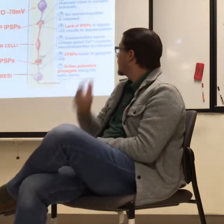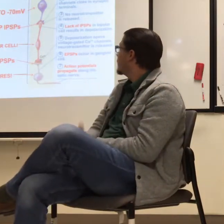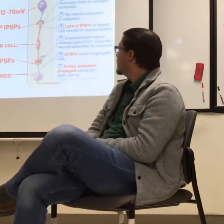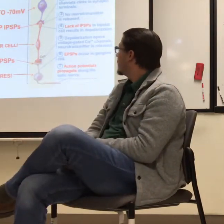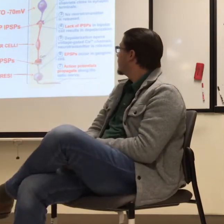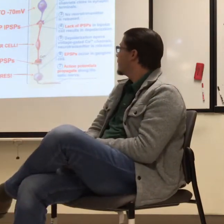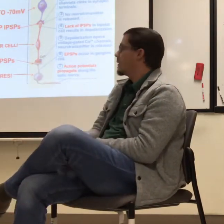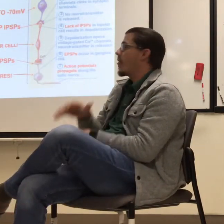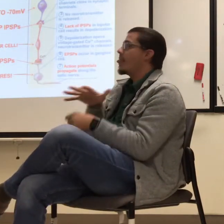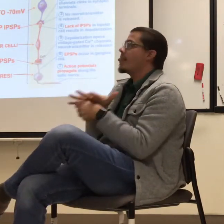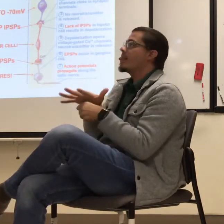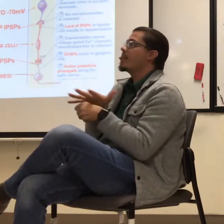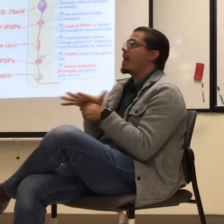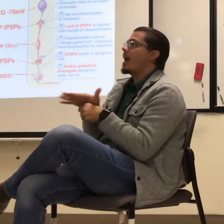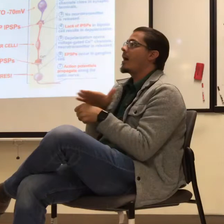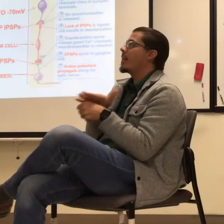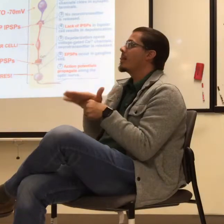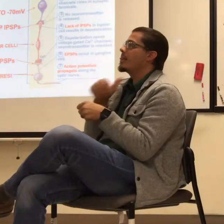lack of